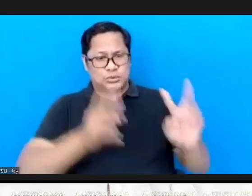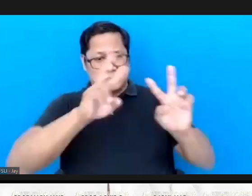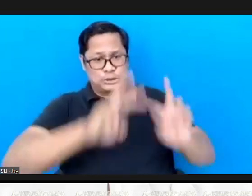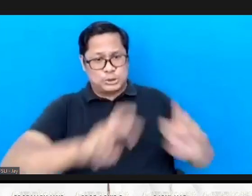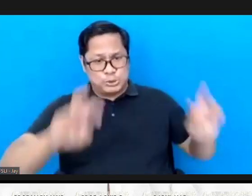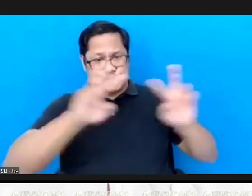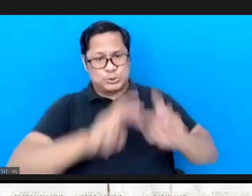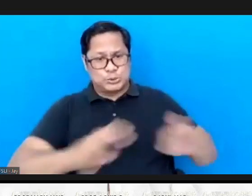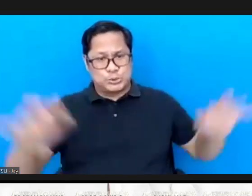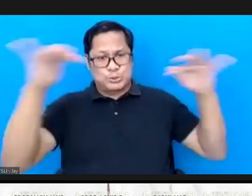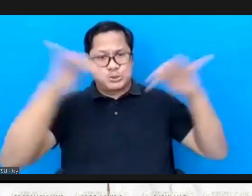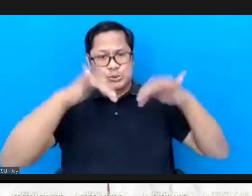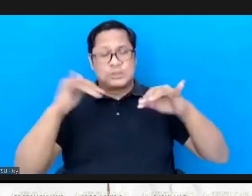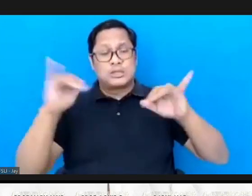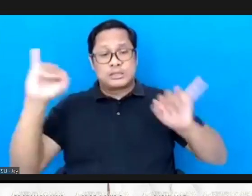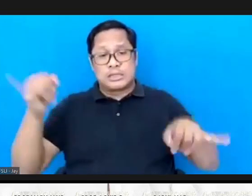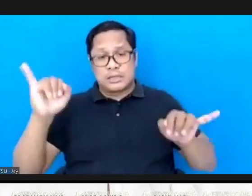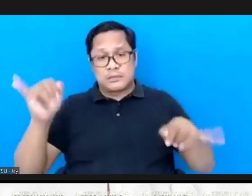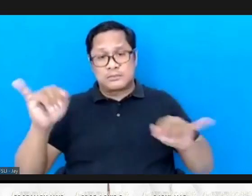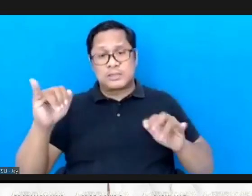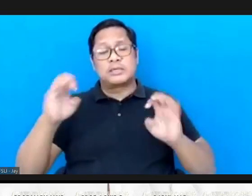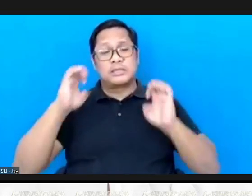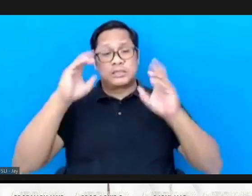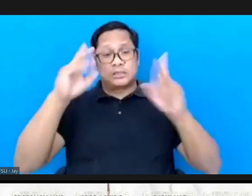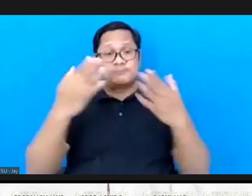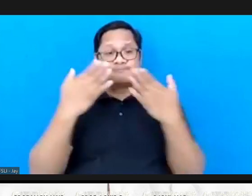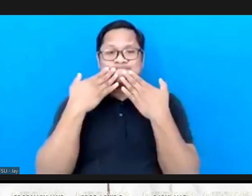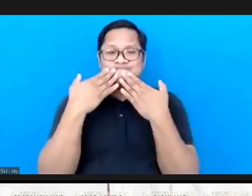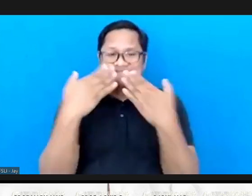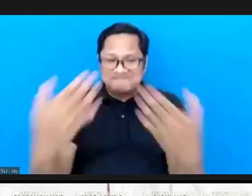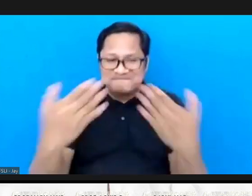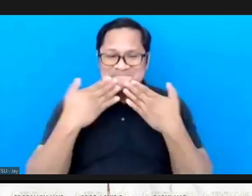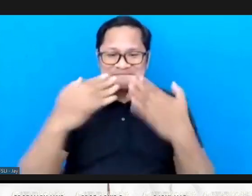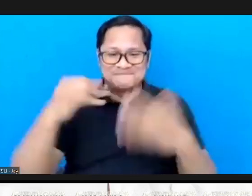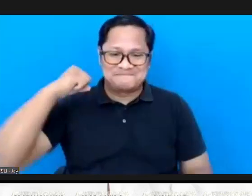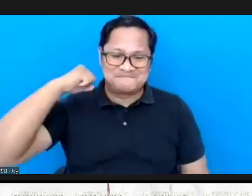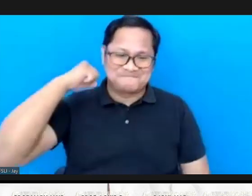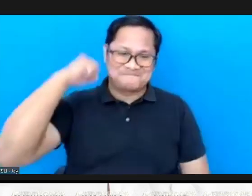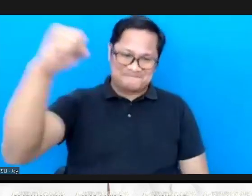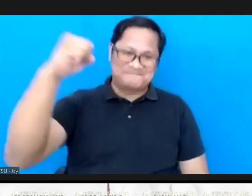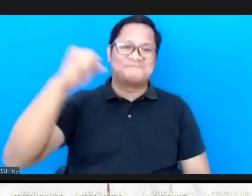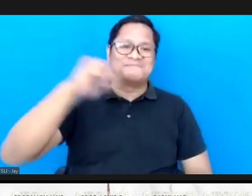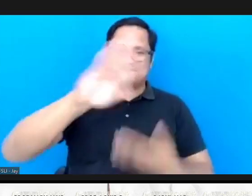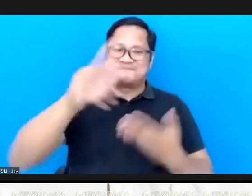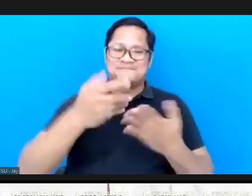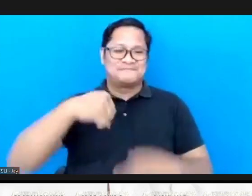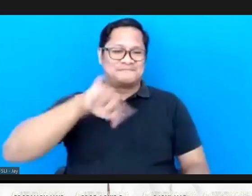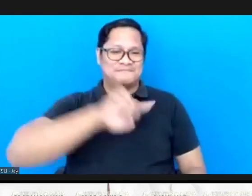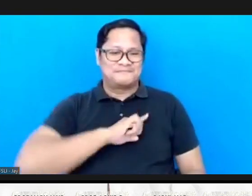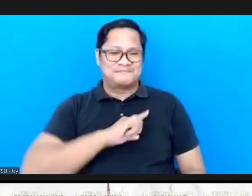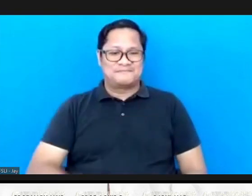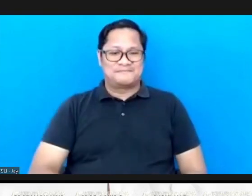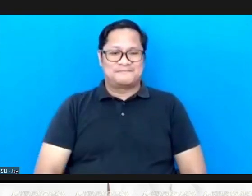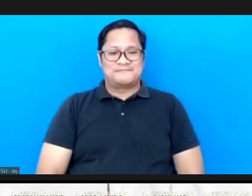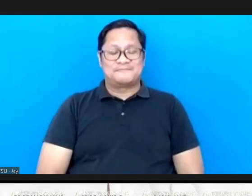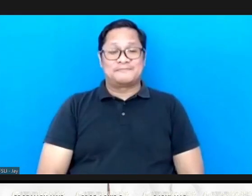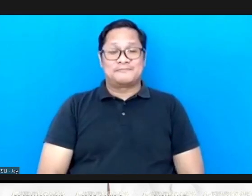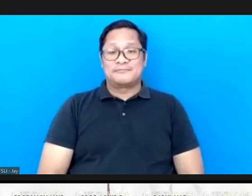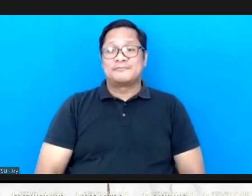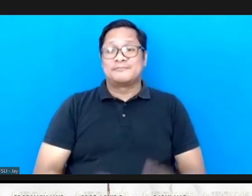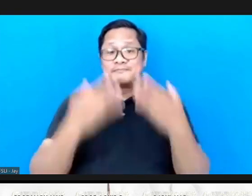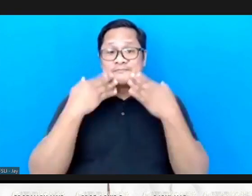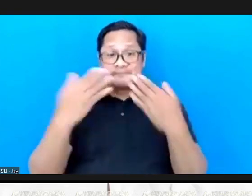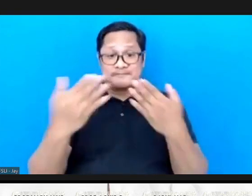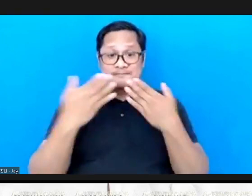on IP education. Maraming salamat po at mabuhay tayong lahat. Maraming